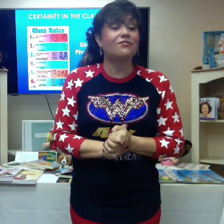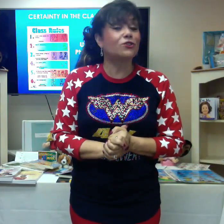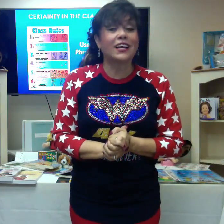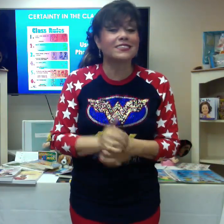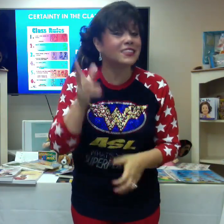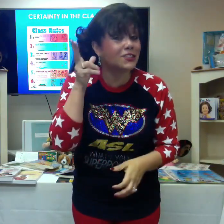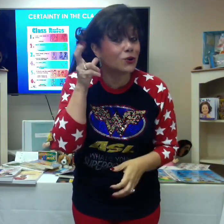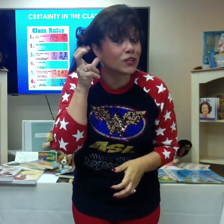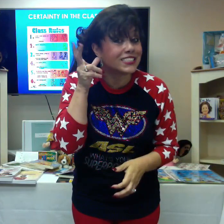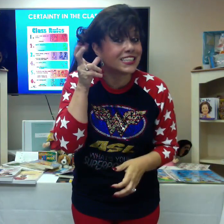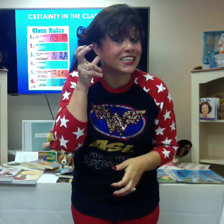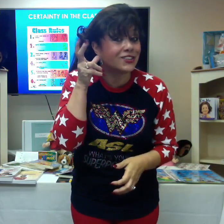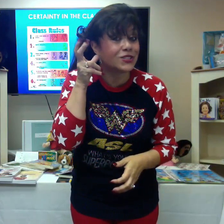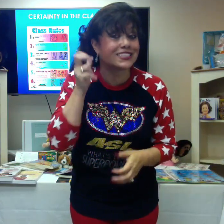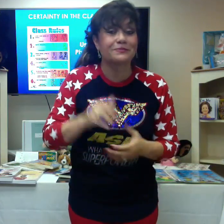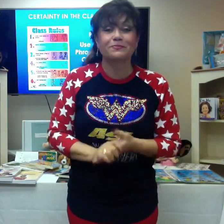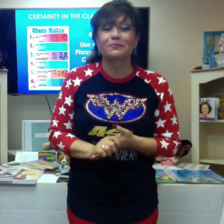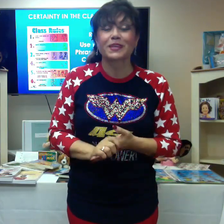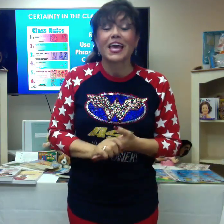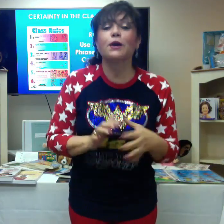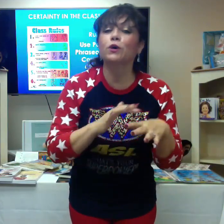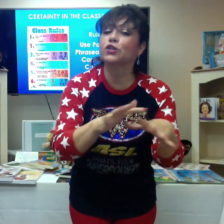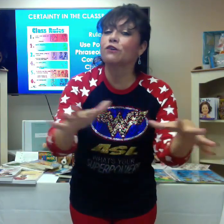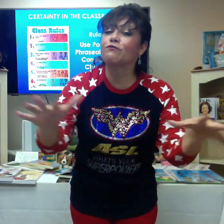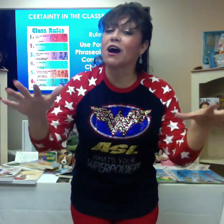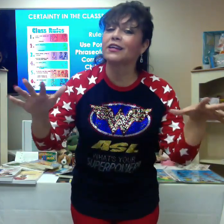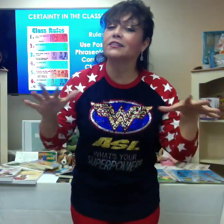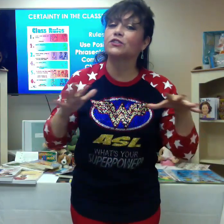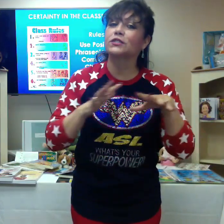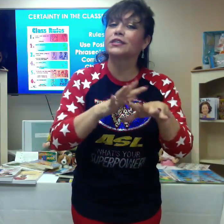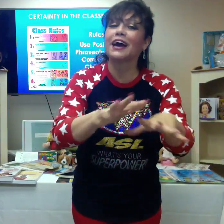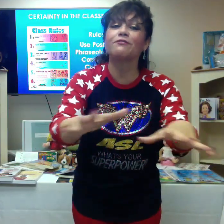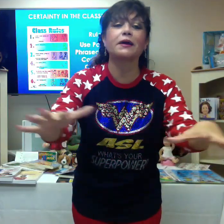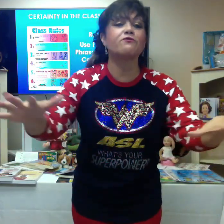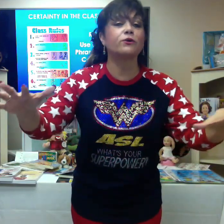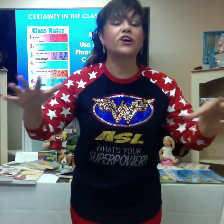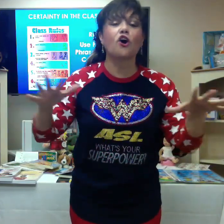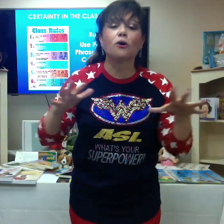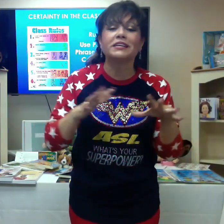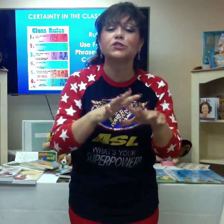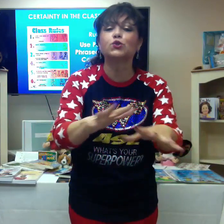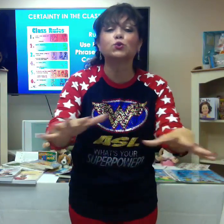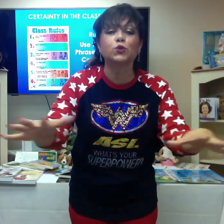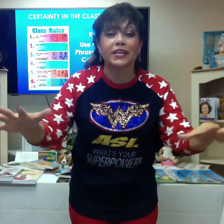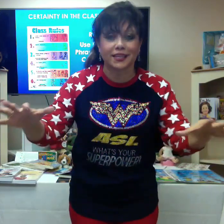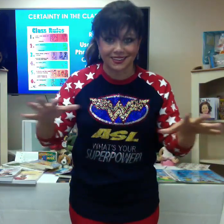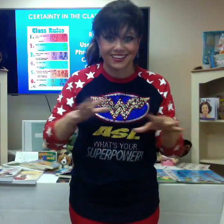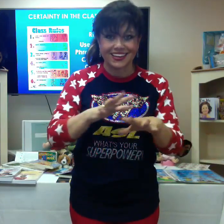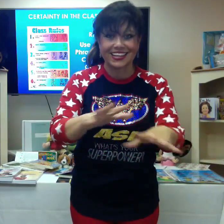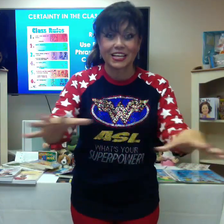If they're not listening, you go, listening ears. And what you're going to find is just going to have a very calming, soothing